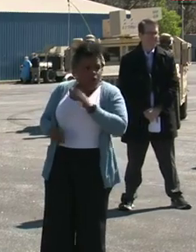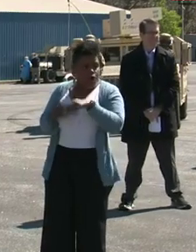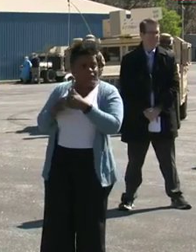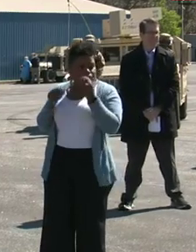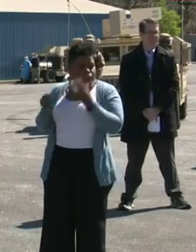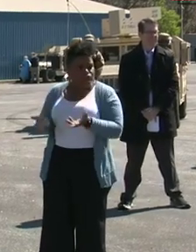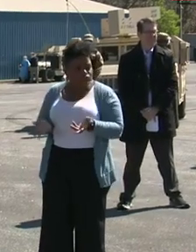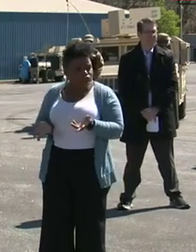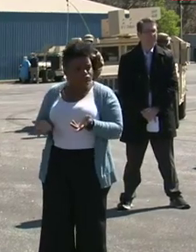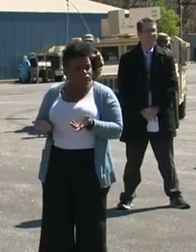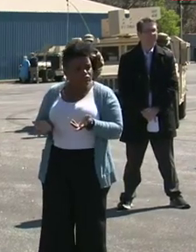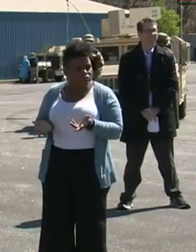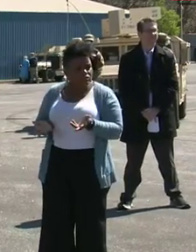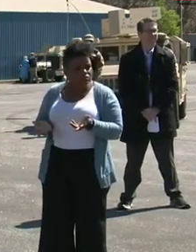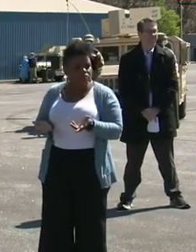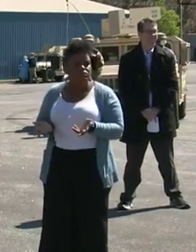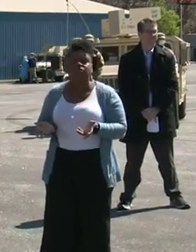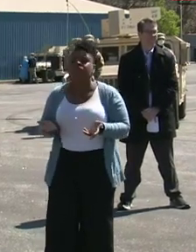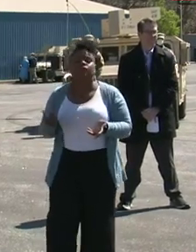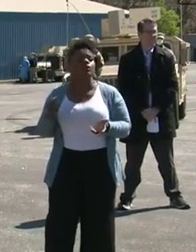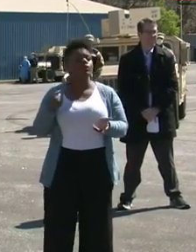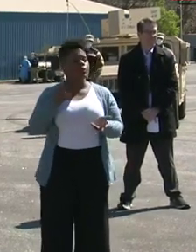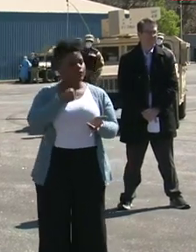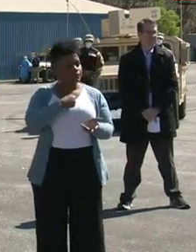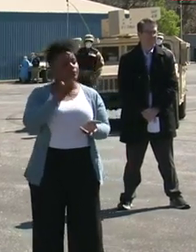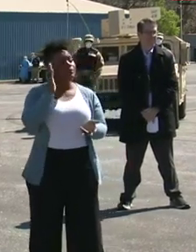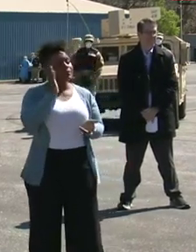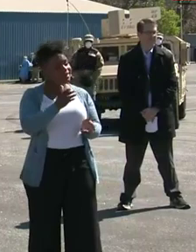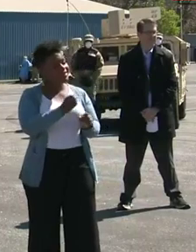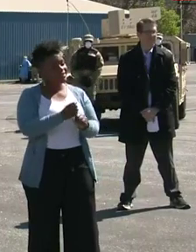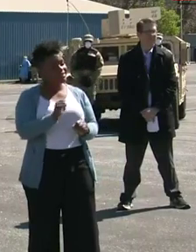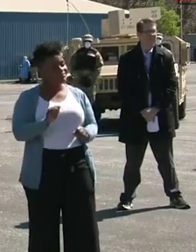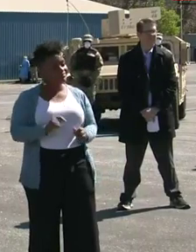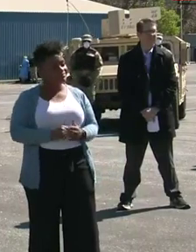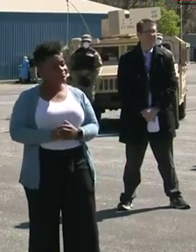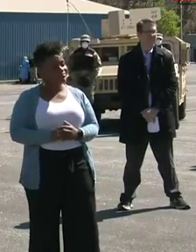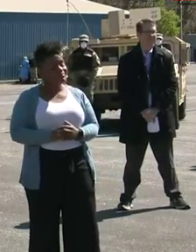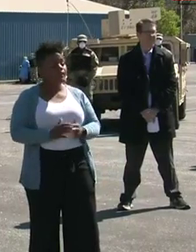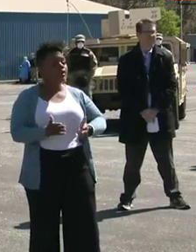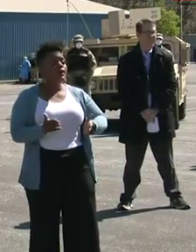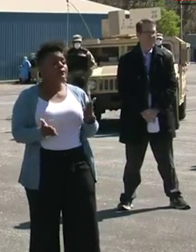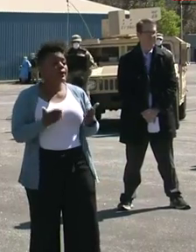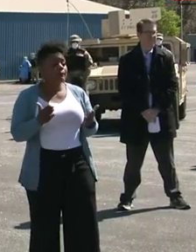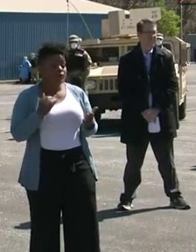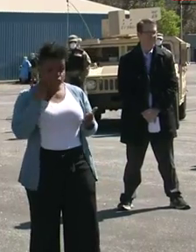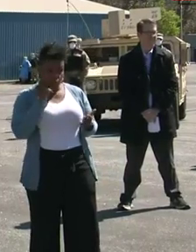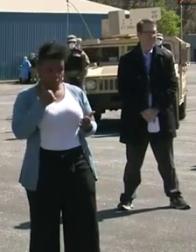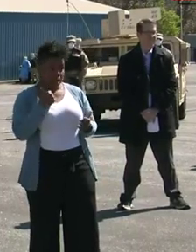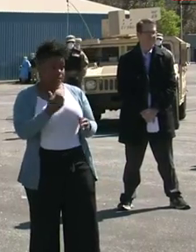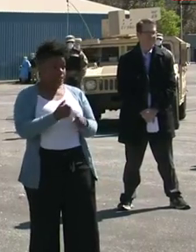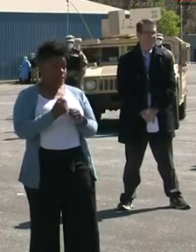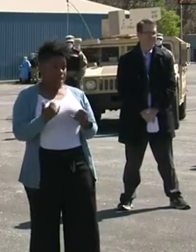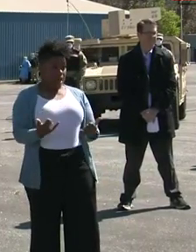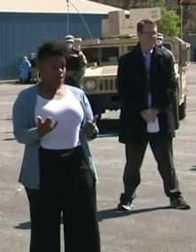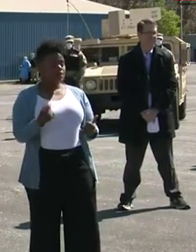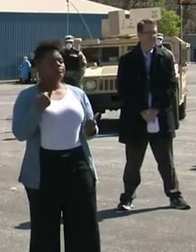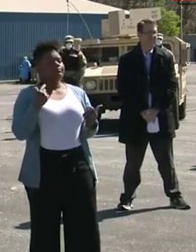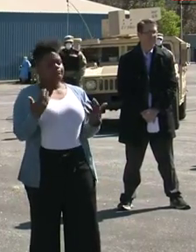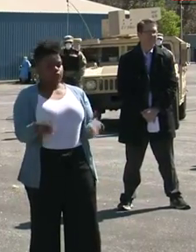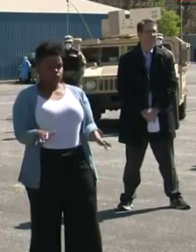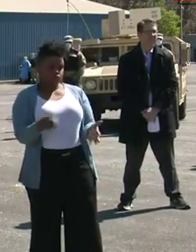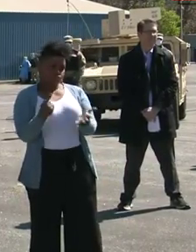think we will, and if we don't have it already. I spoke to most of the CEOs